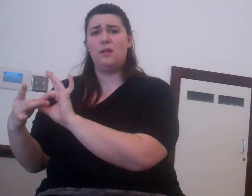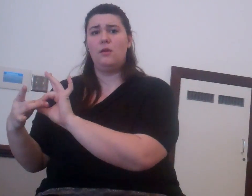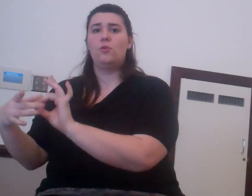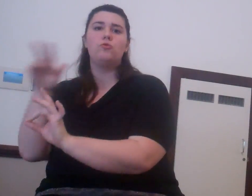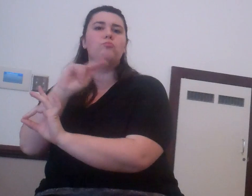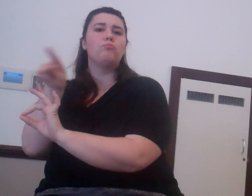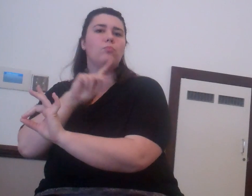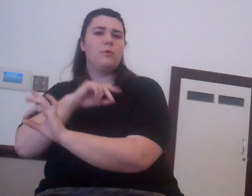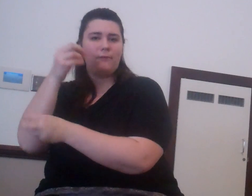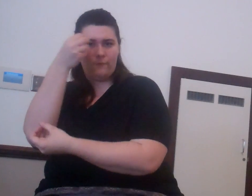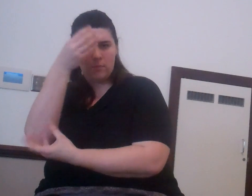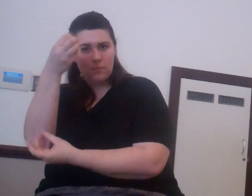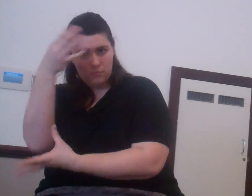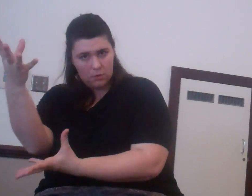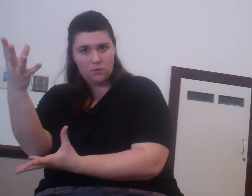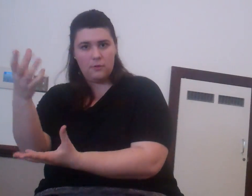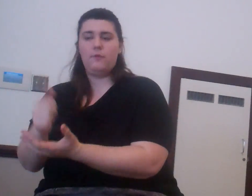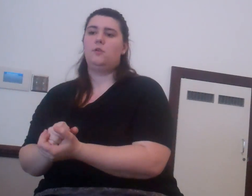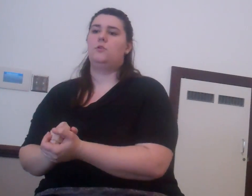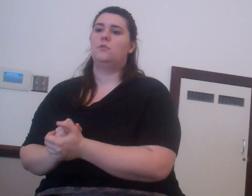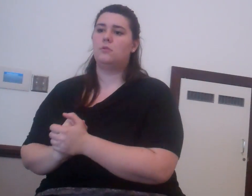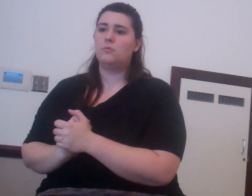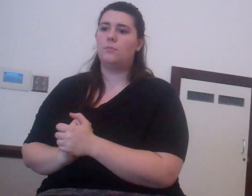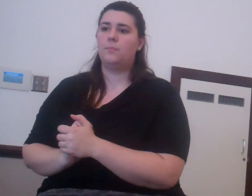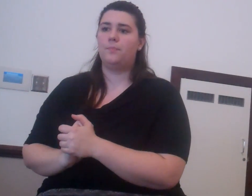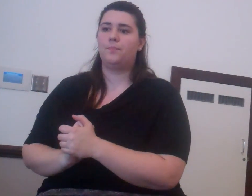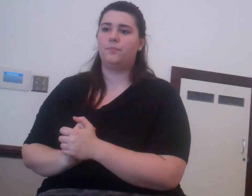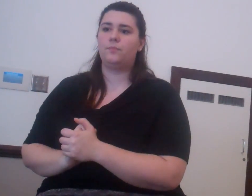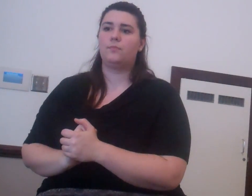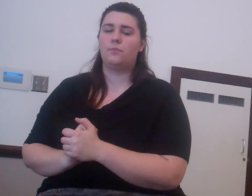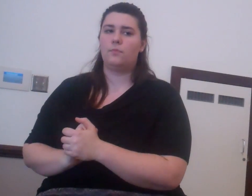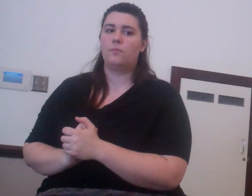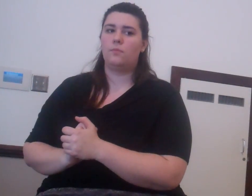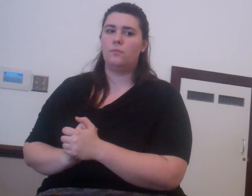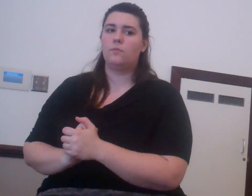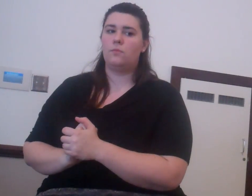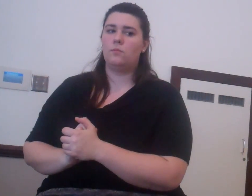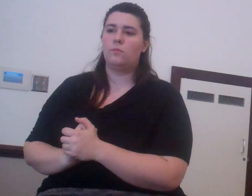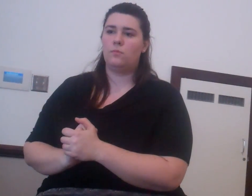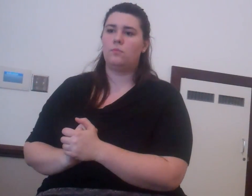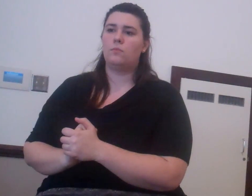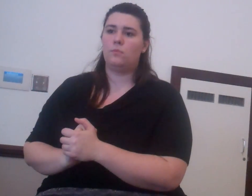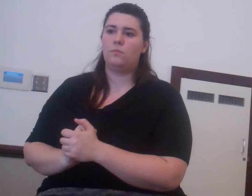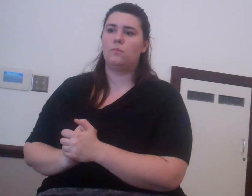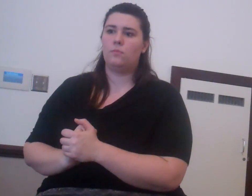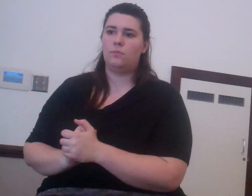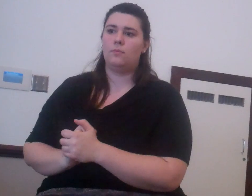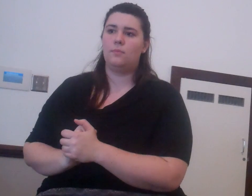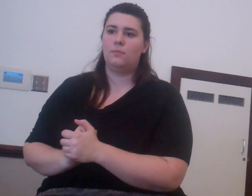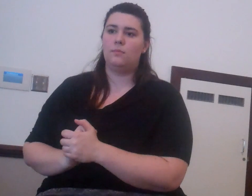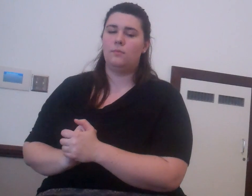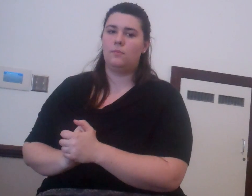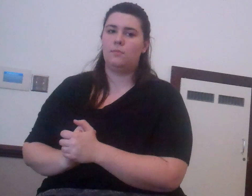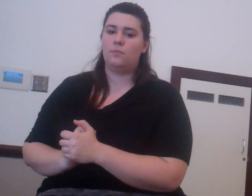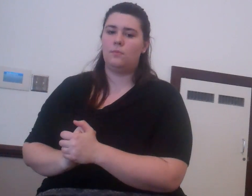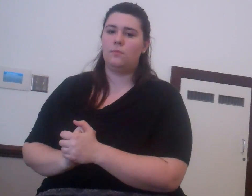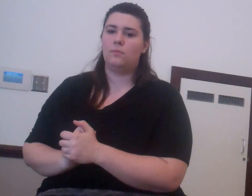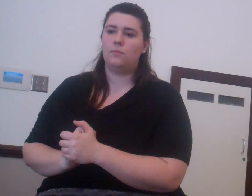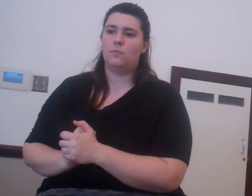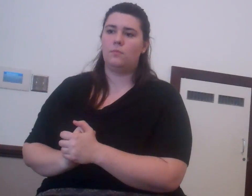information peers that you have to chit-chat with at a meeting once a week. But you never know, it can come in handy. But the idea is just sort of that reassurance that you